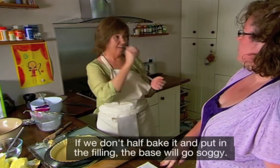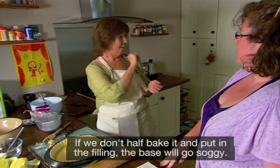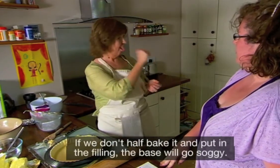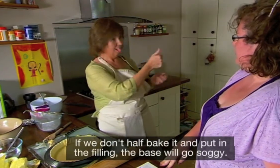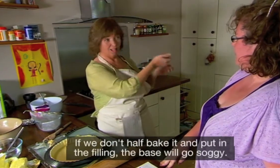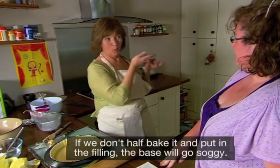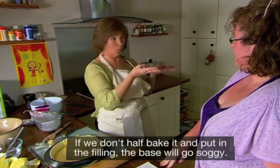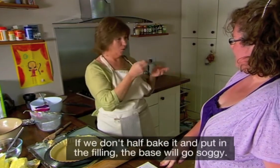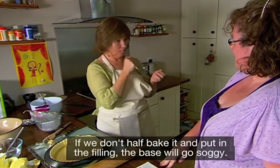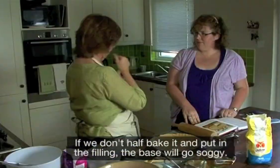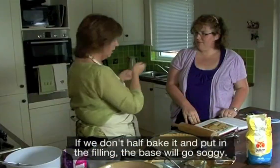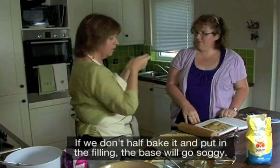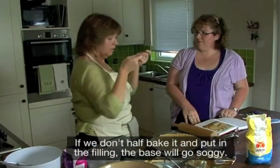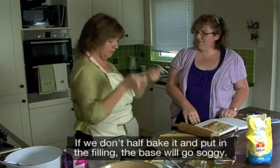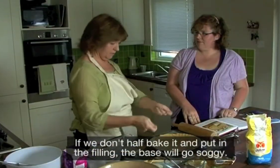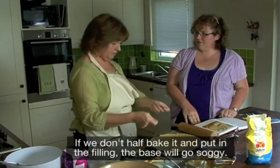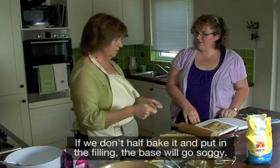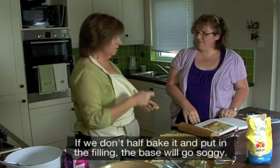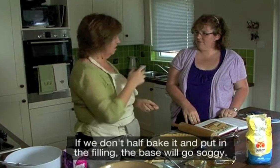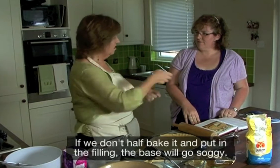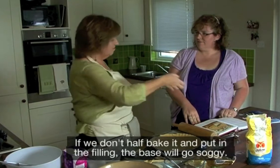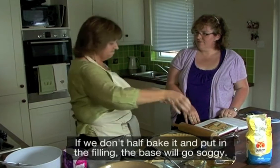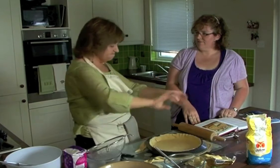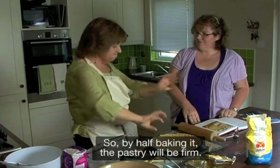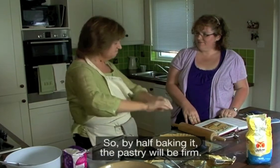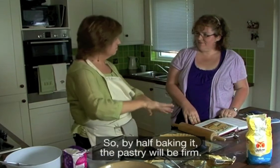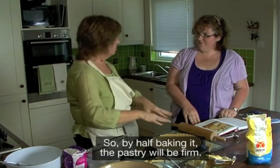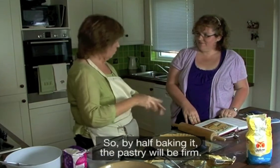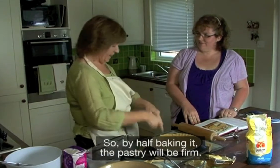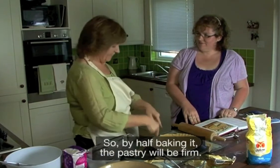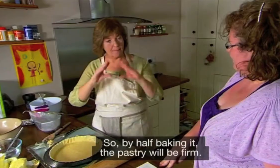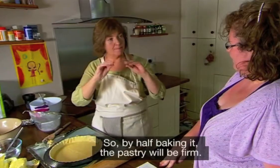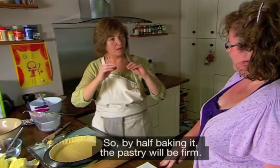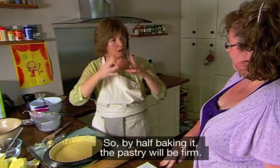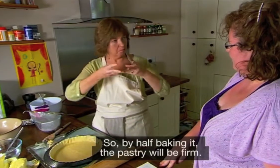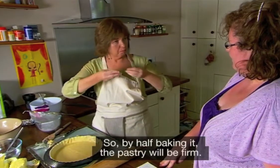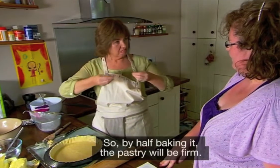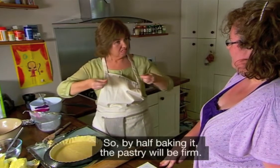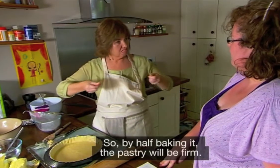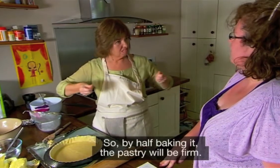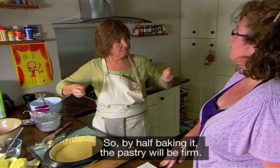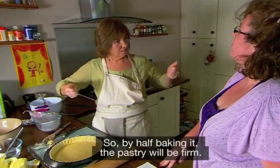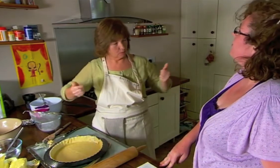bake it and put in the filling, the base will go soggy. So by half baking it, the pastry will be firm.